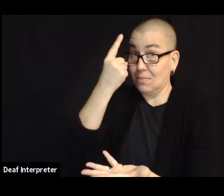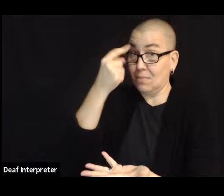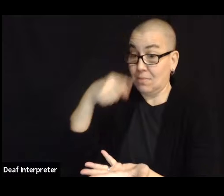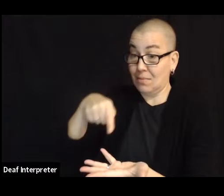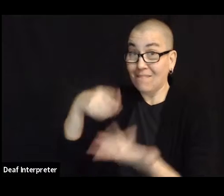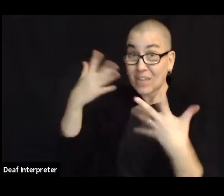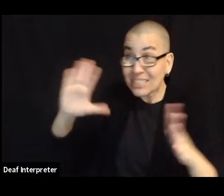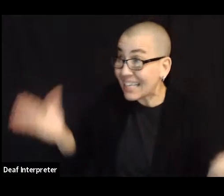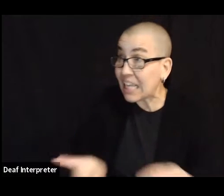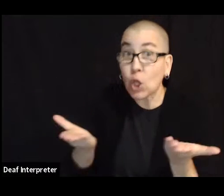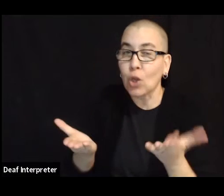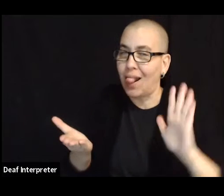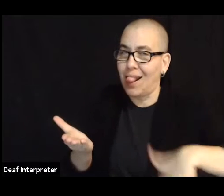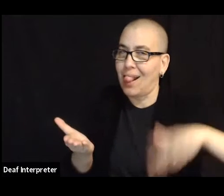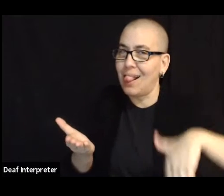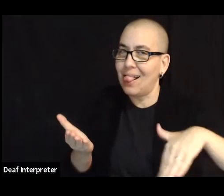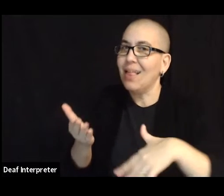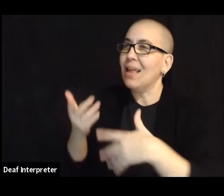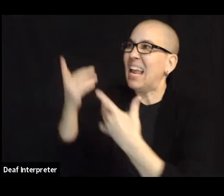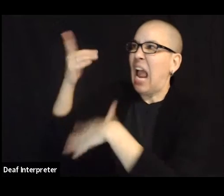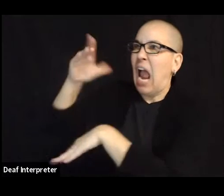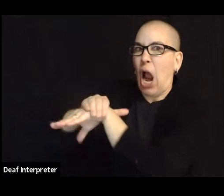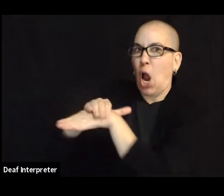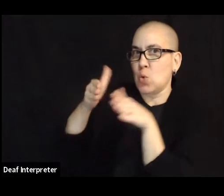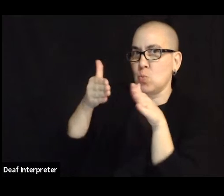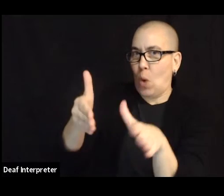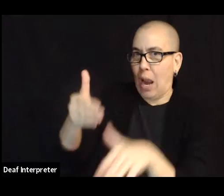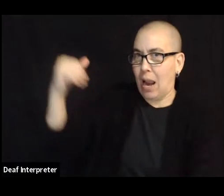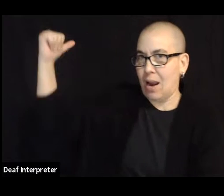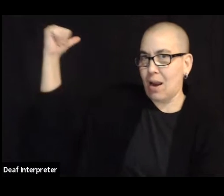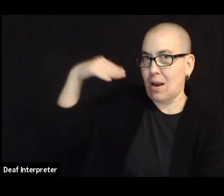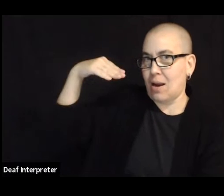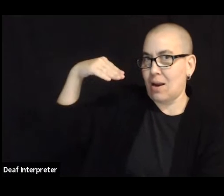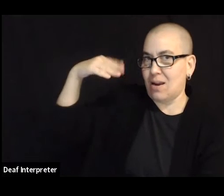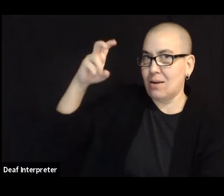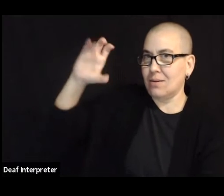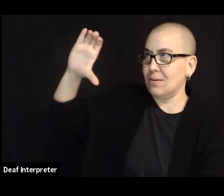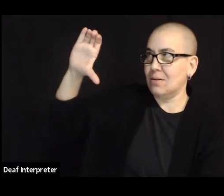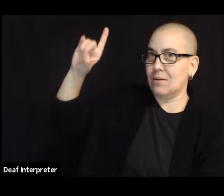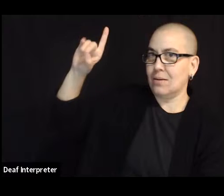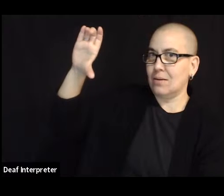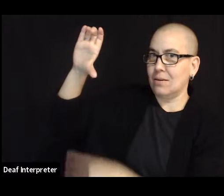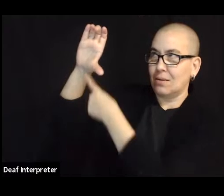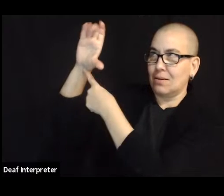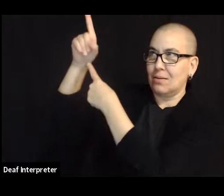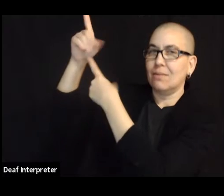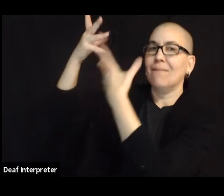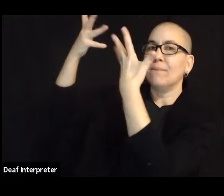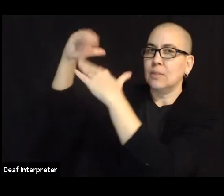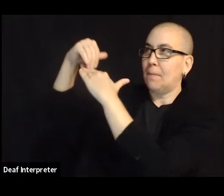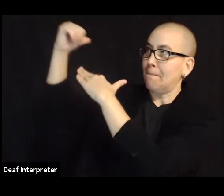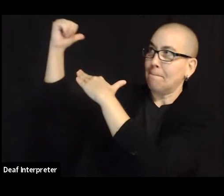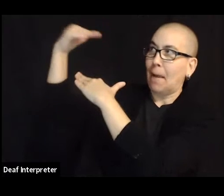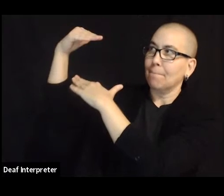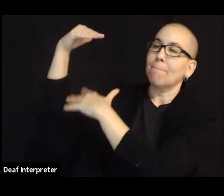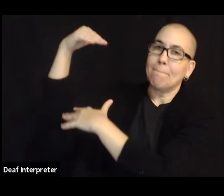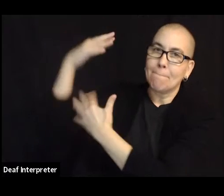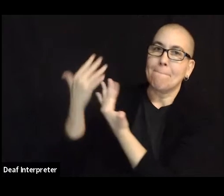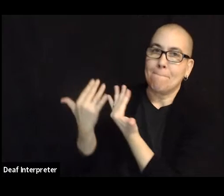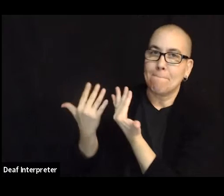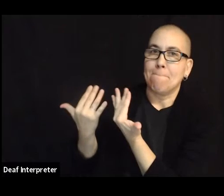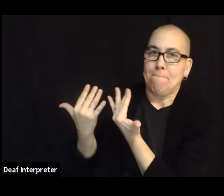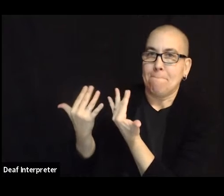they've been released by CDC for shipping. The weekly change in our case growth rate does continue